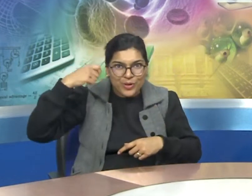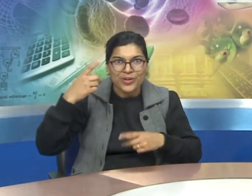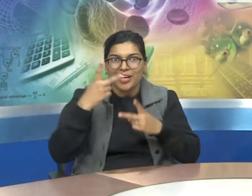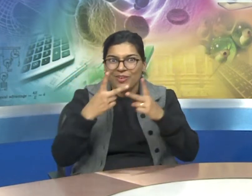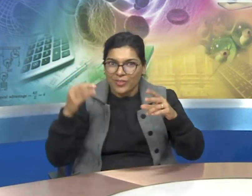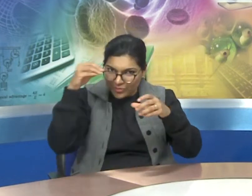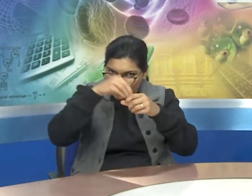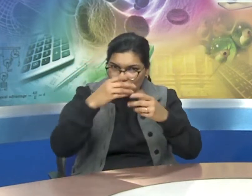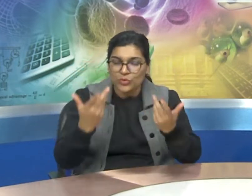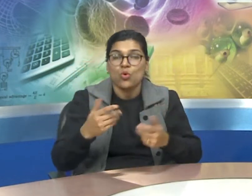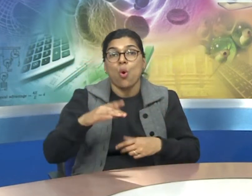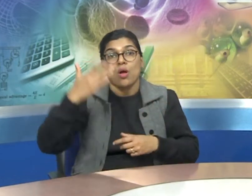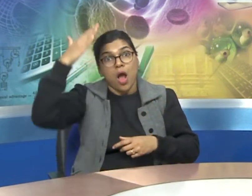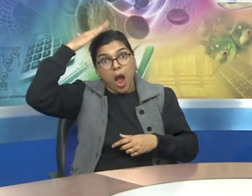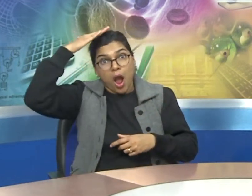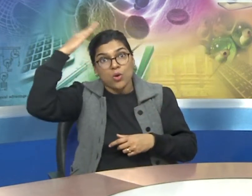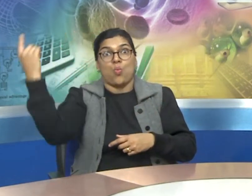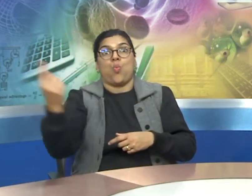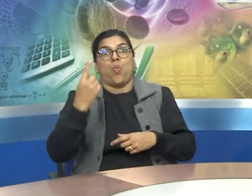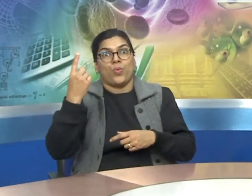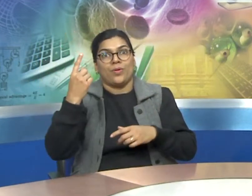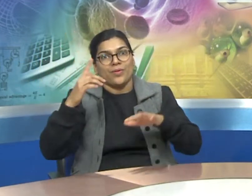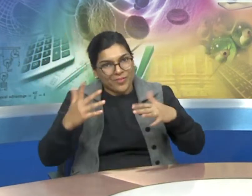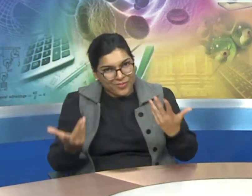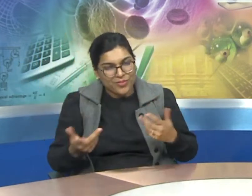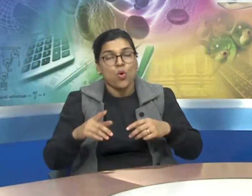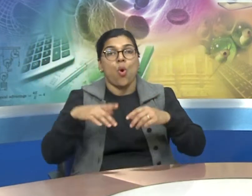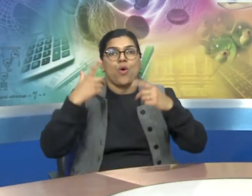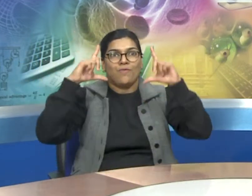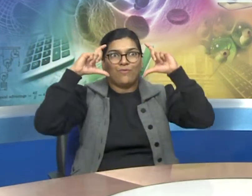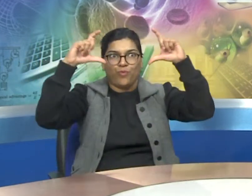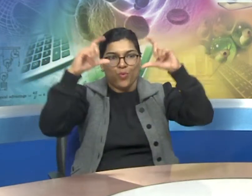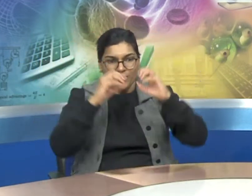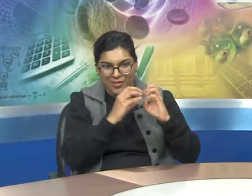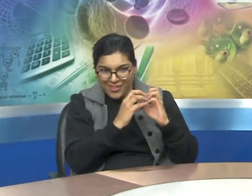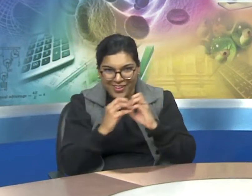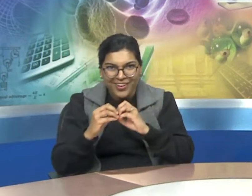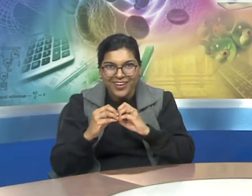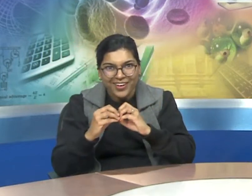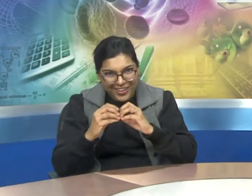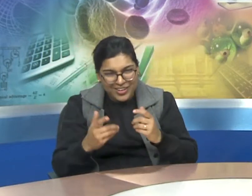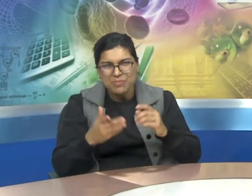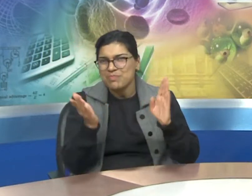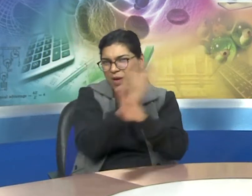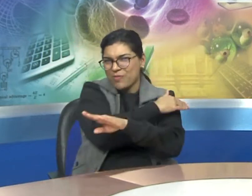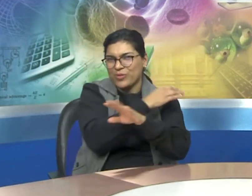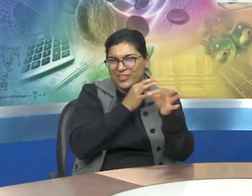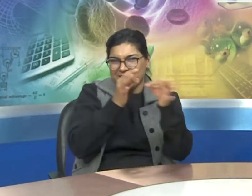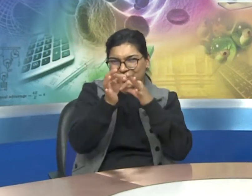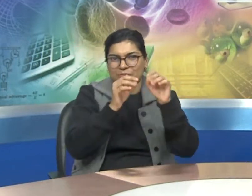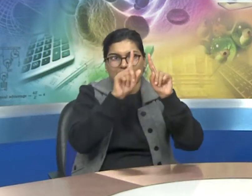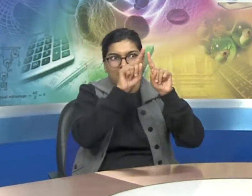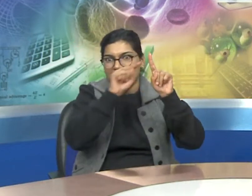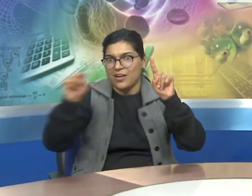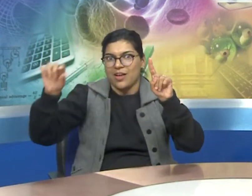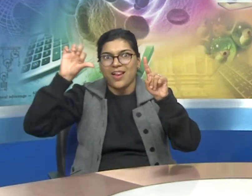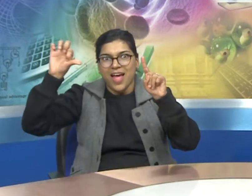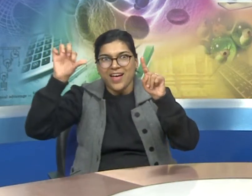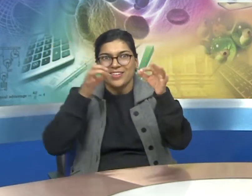So we already discussed that there are total 9 types of slide layout which we discussed